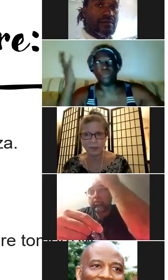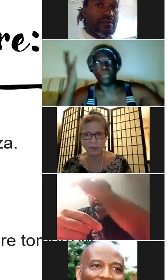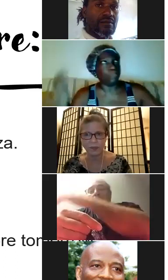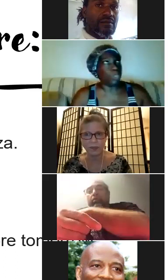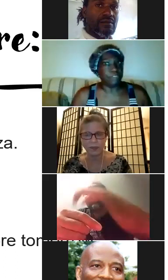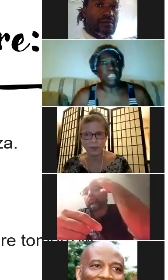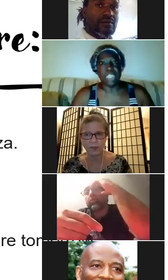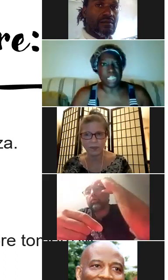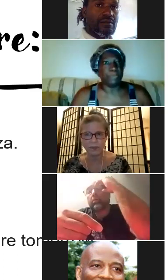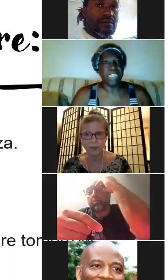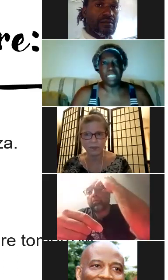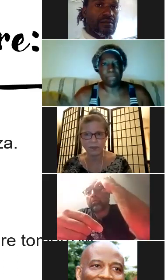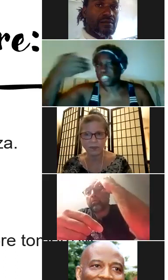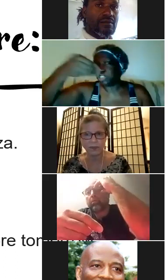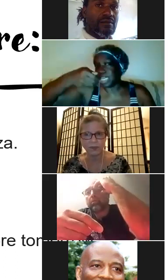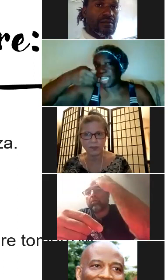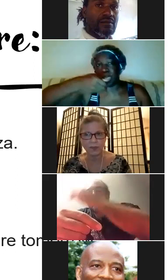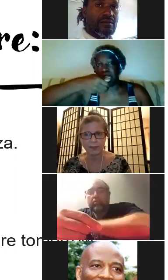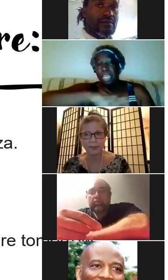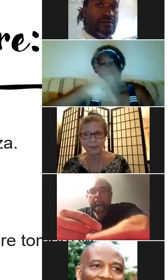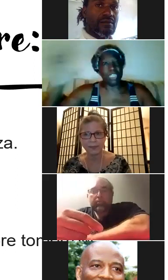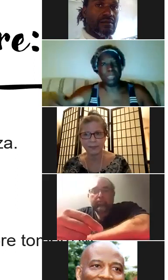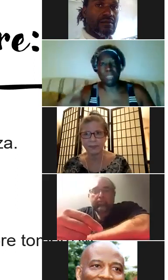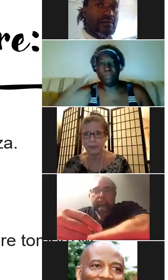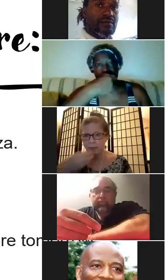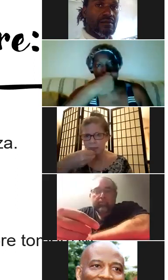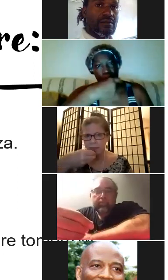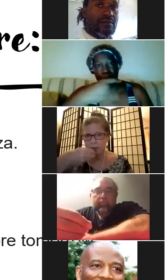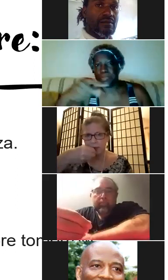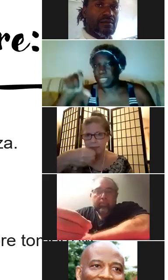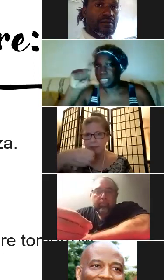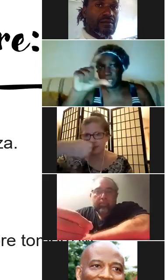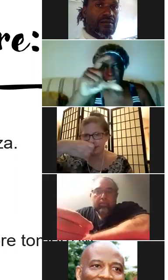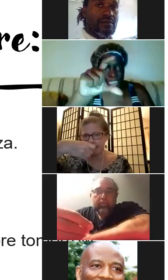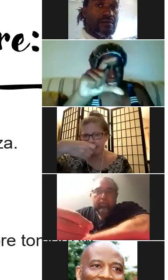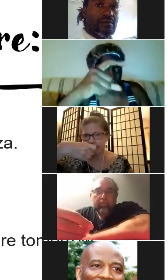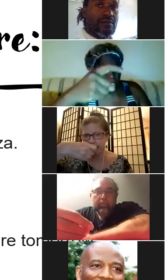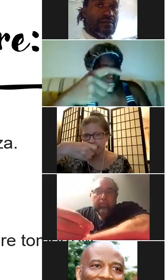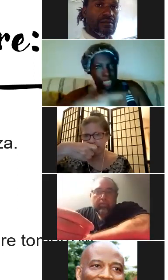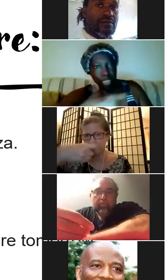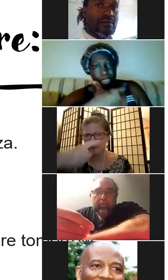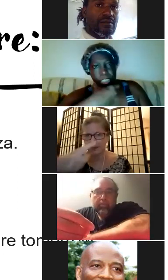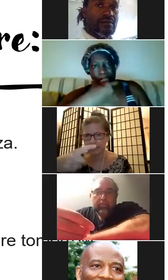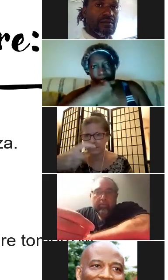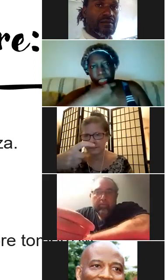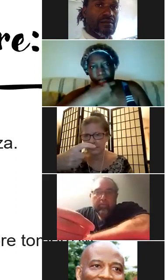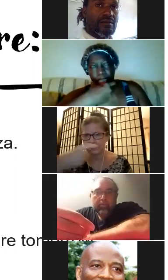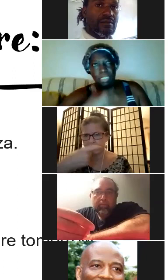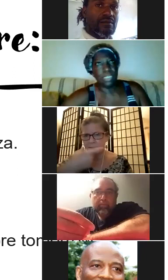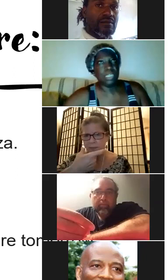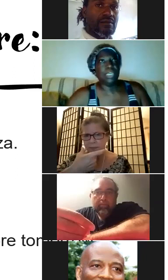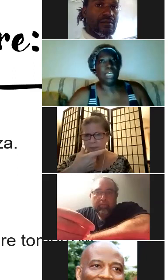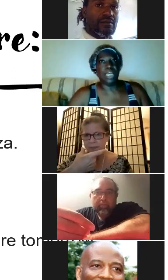There's like 3 or 4 different signs for pizza. I'm just using that one, but there's plenty more. This is like this. This is